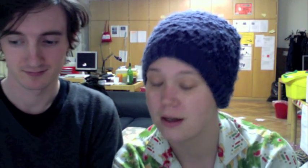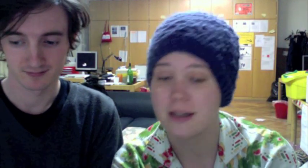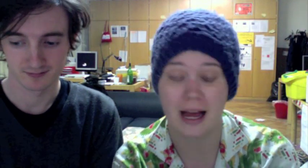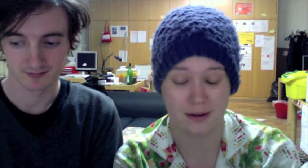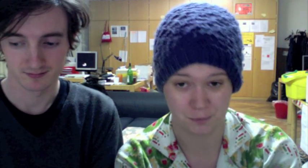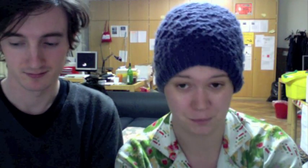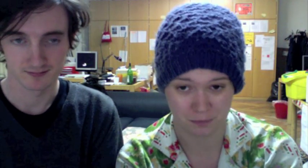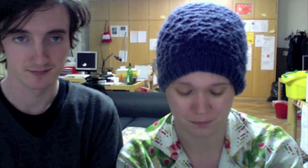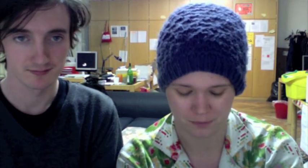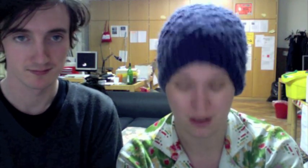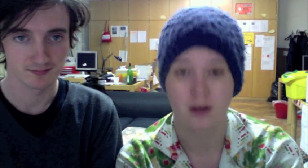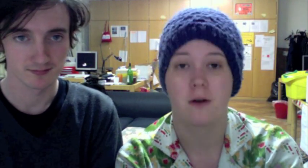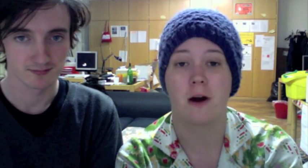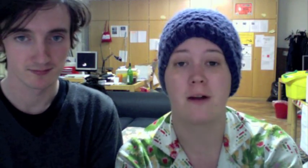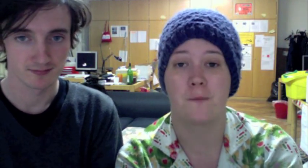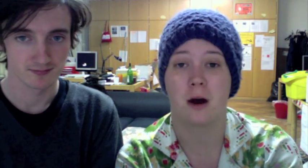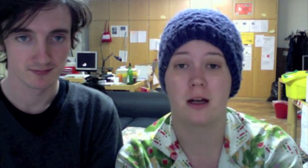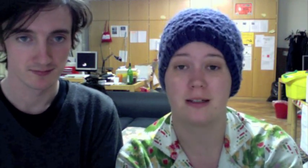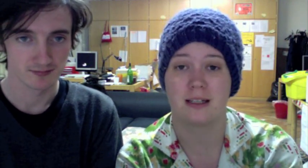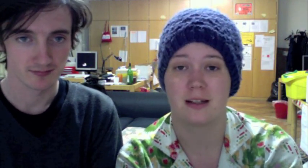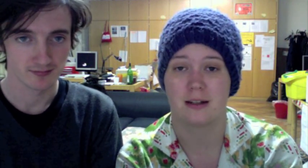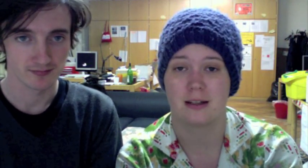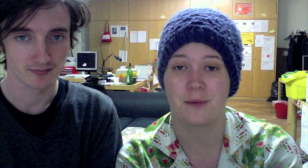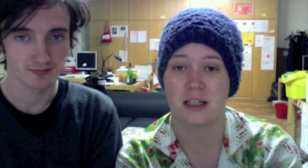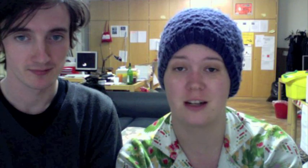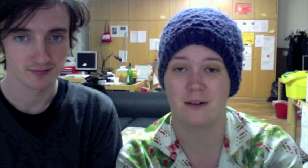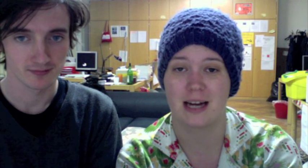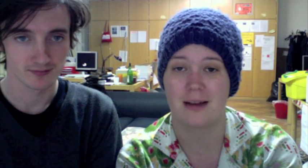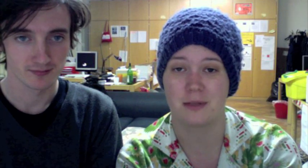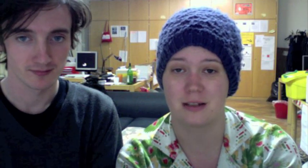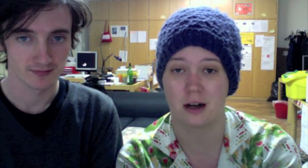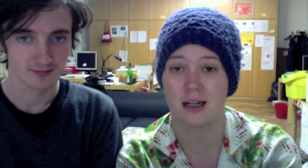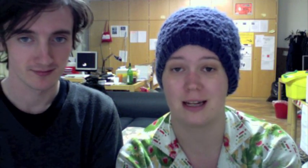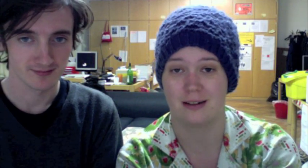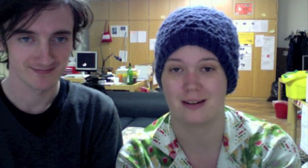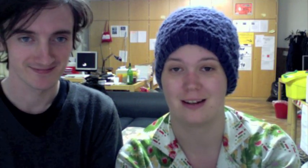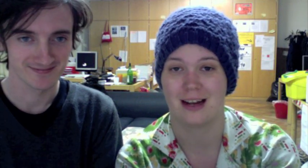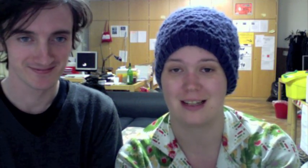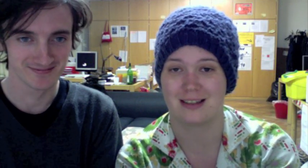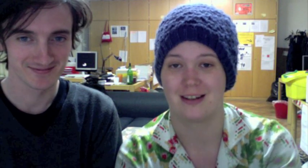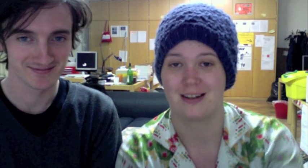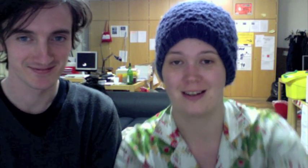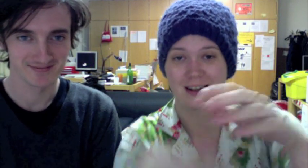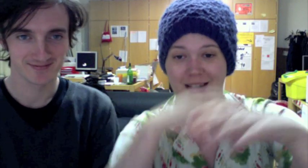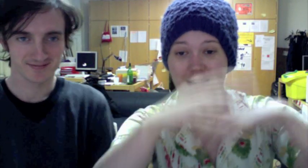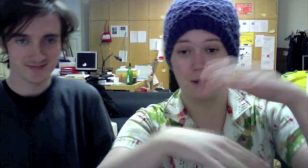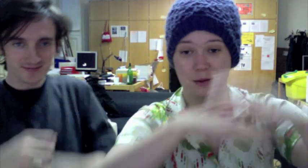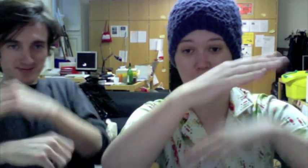Then, very important, especially when I'm talking, is counterpoint.